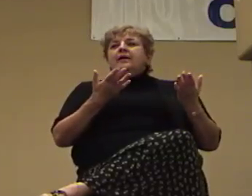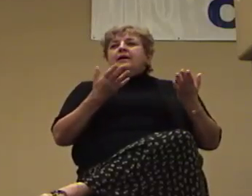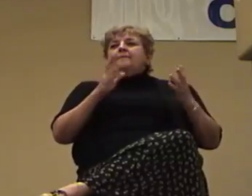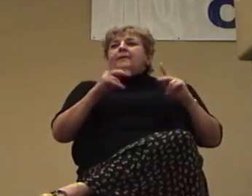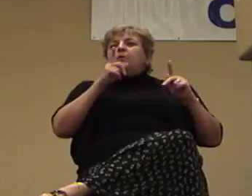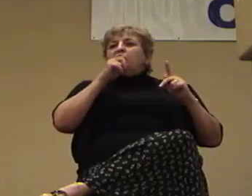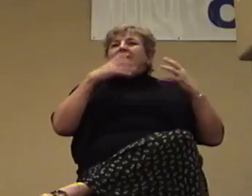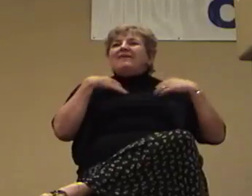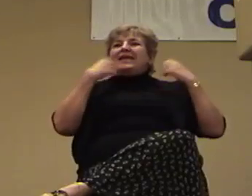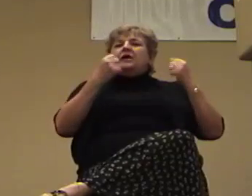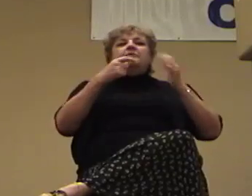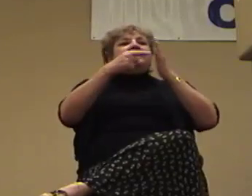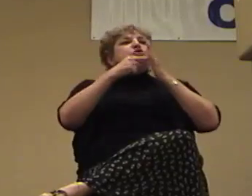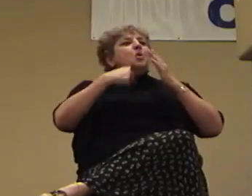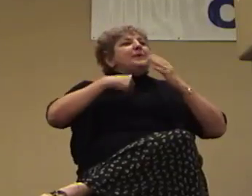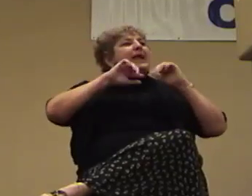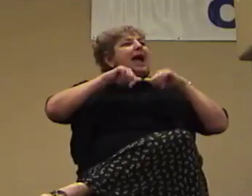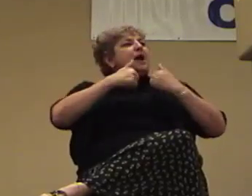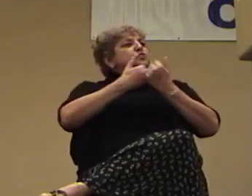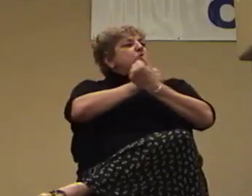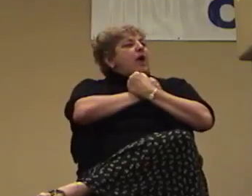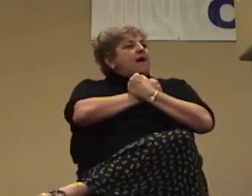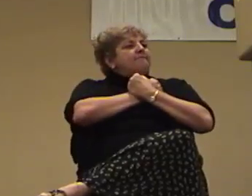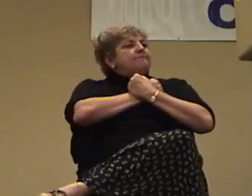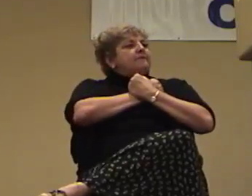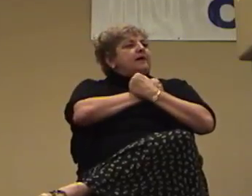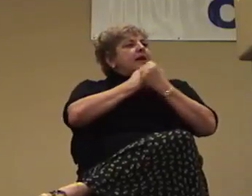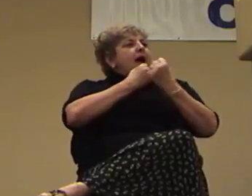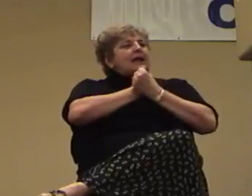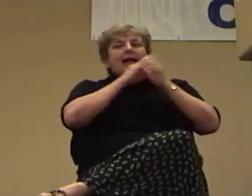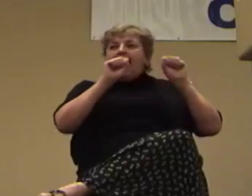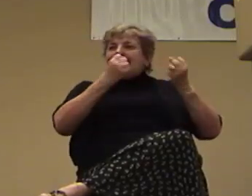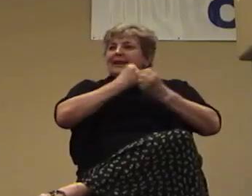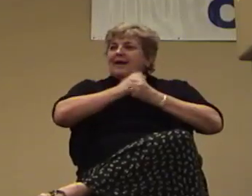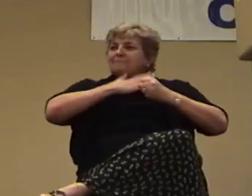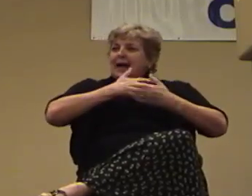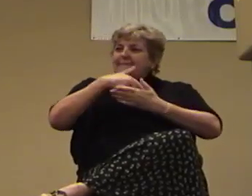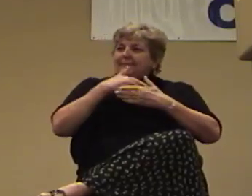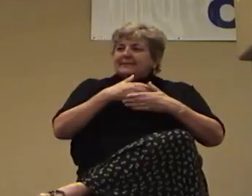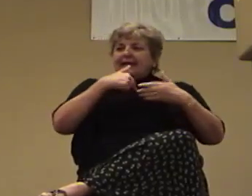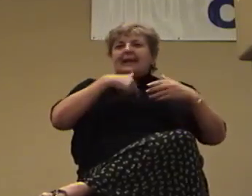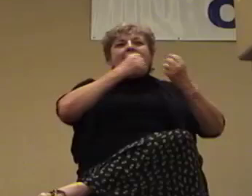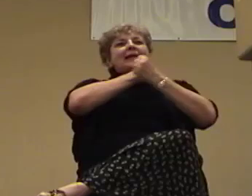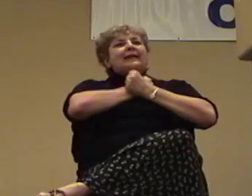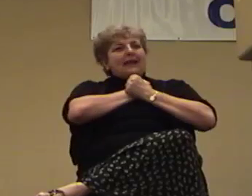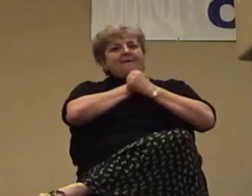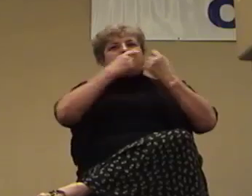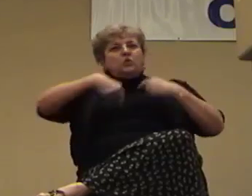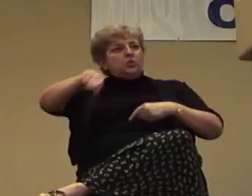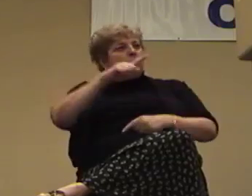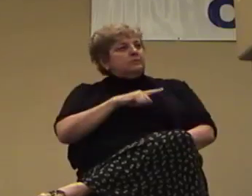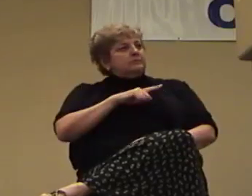how to love, that I can love my babies and I can love you. I believe you are a newcomer until you take all 12 steps.